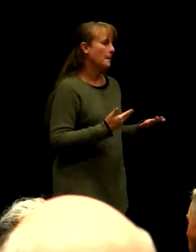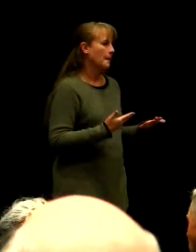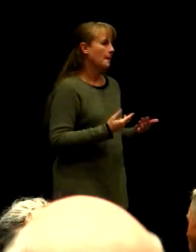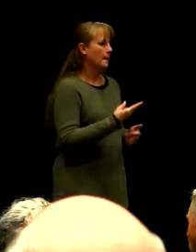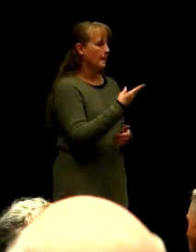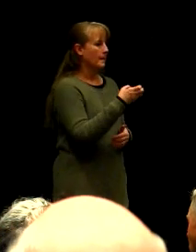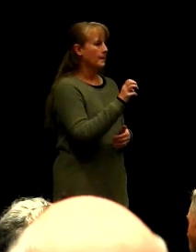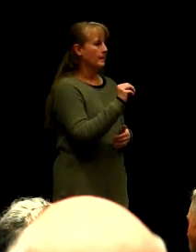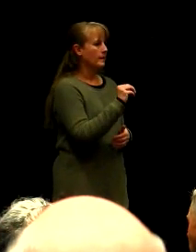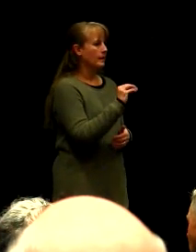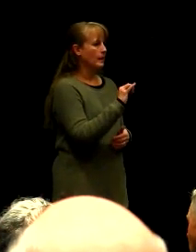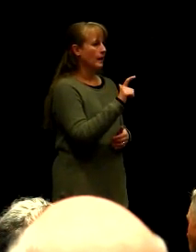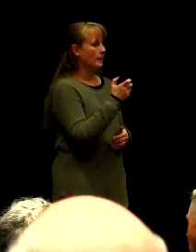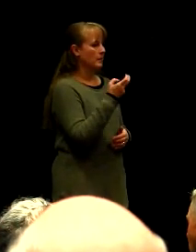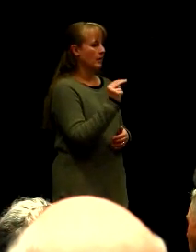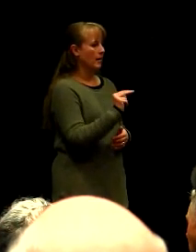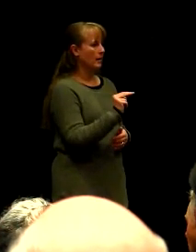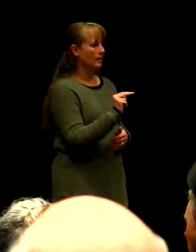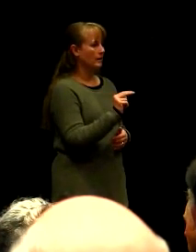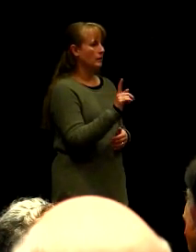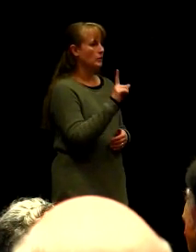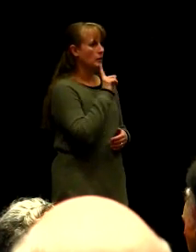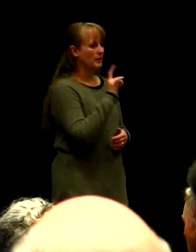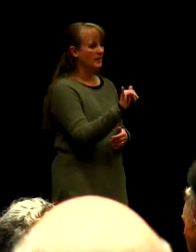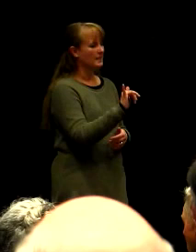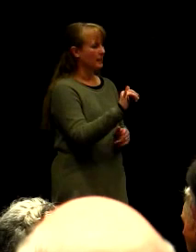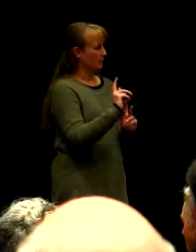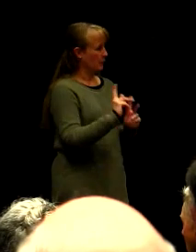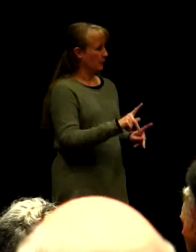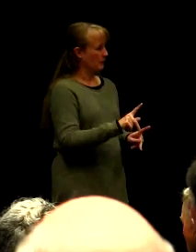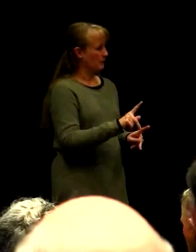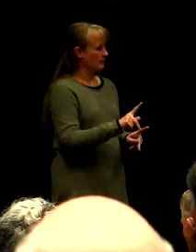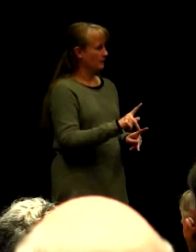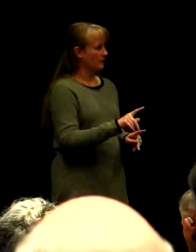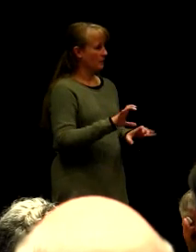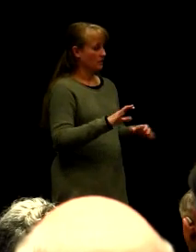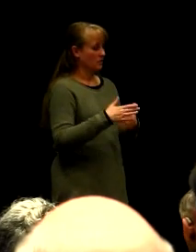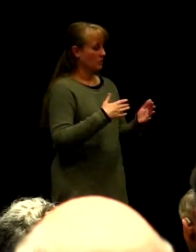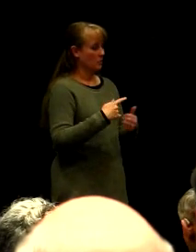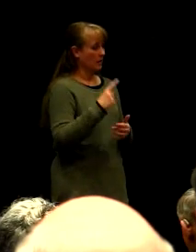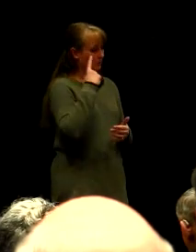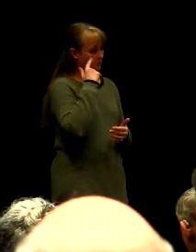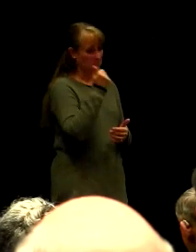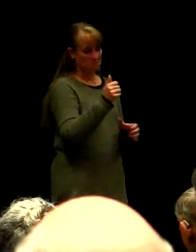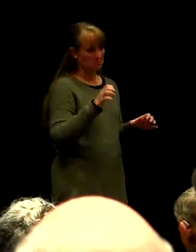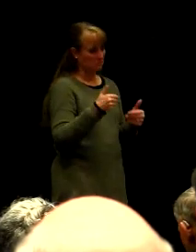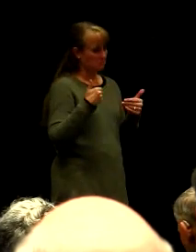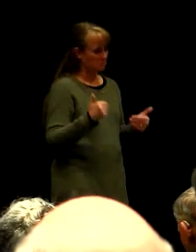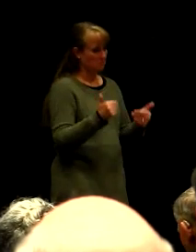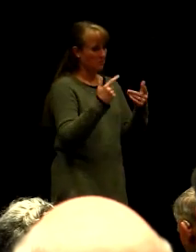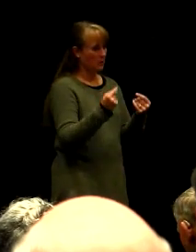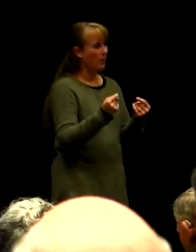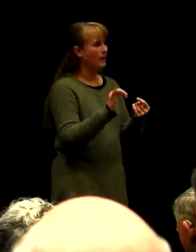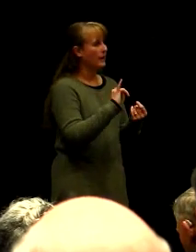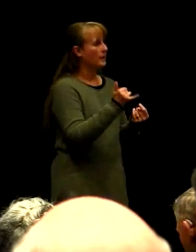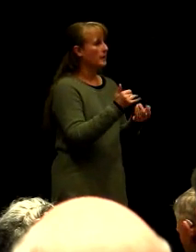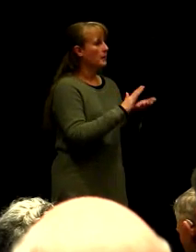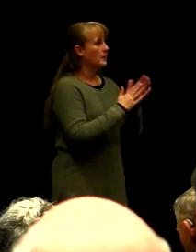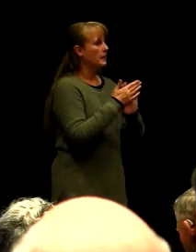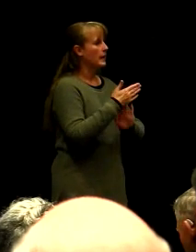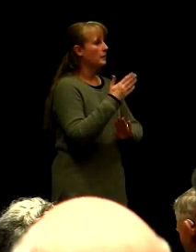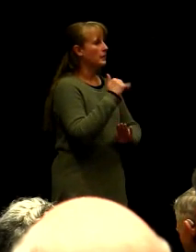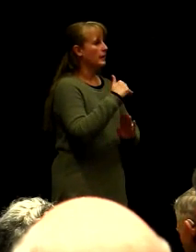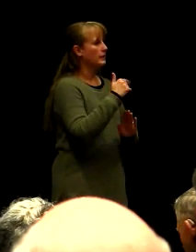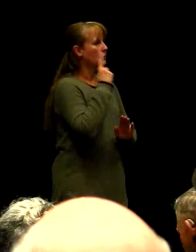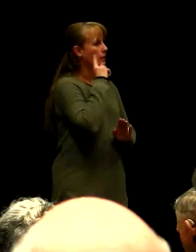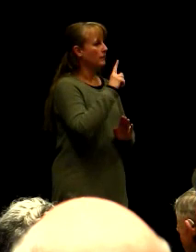Heinlein is a similar kind of figure. He was kind of doing his own thing and became one of the kind of the fathers of golden age science